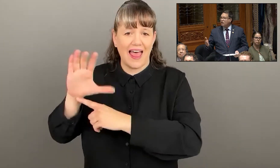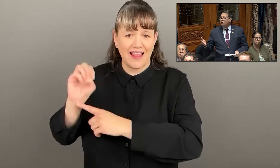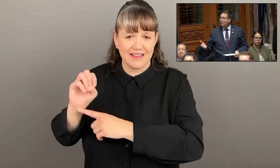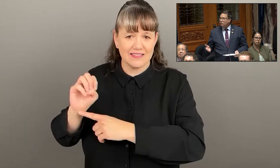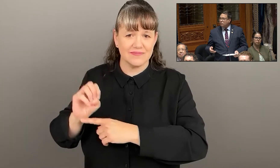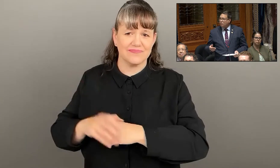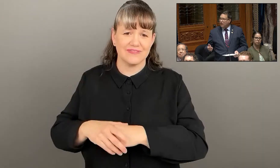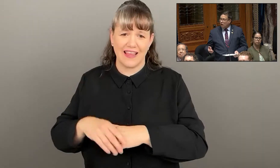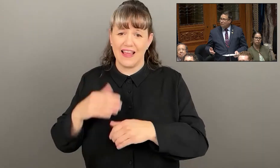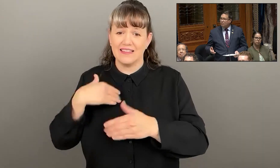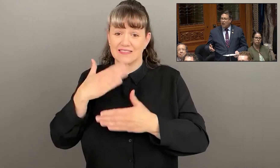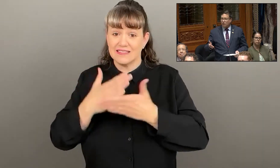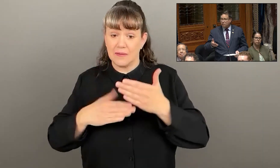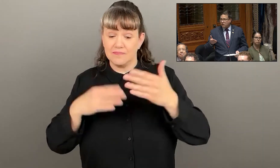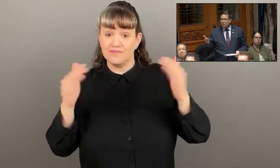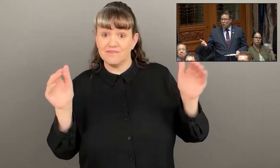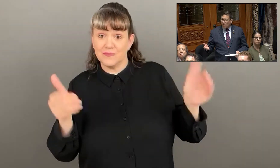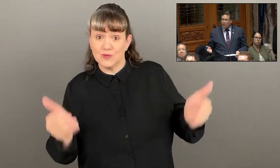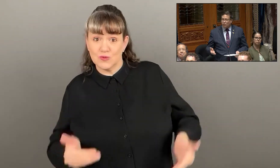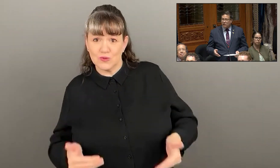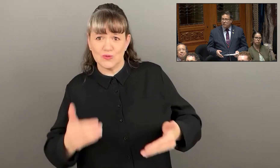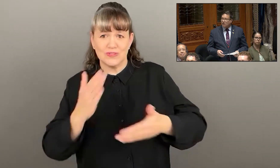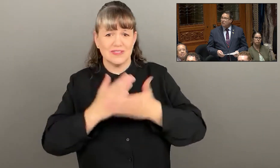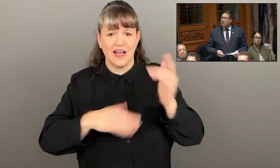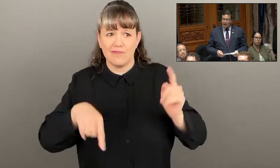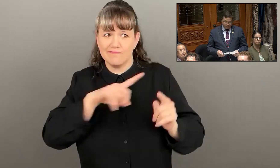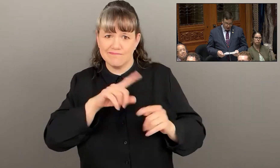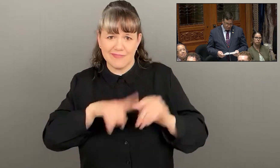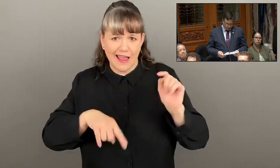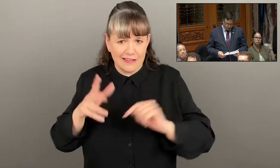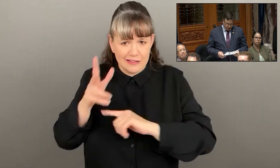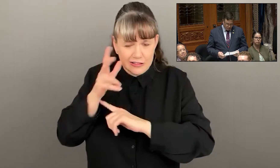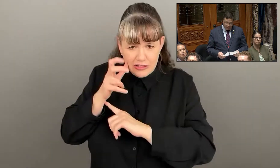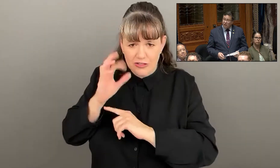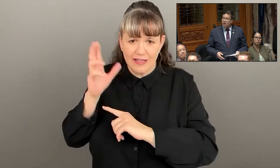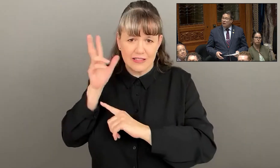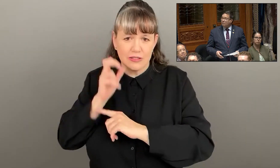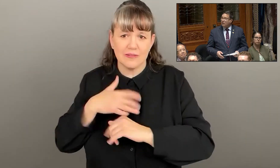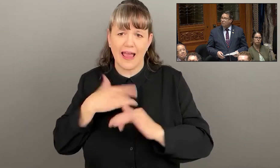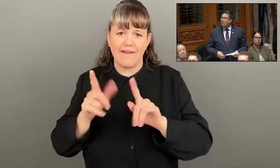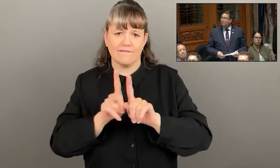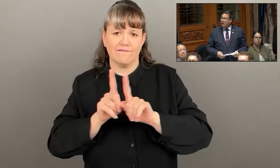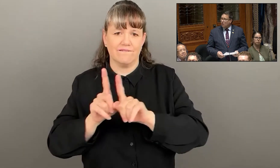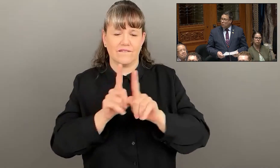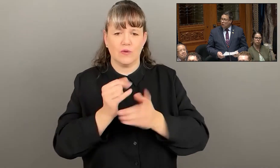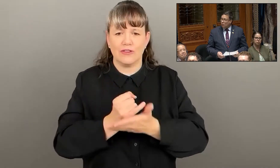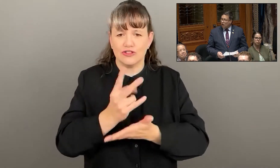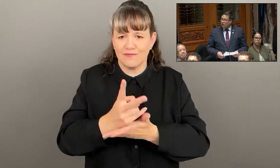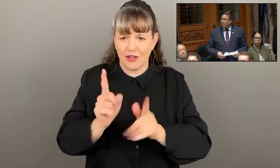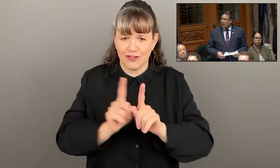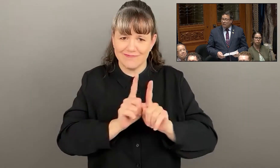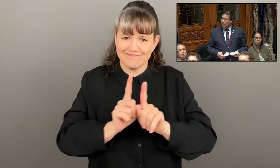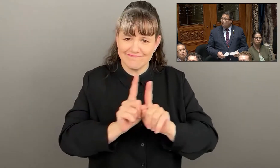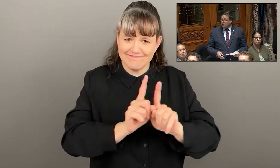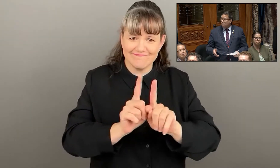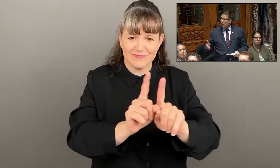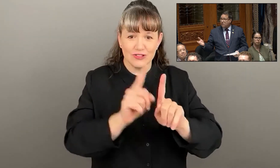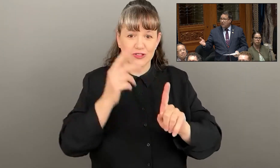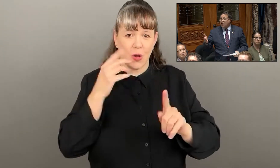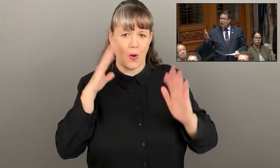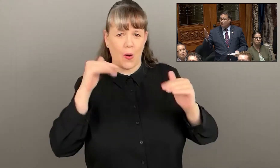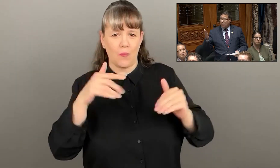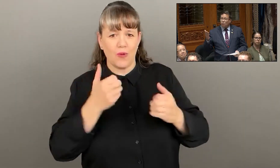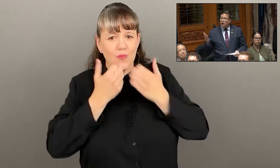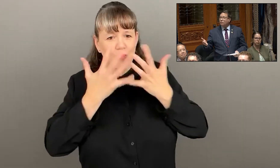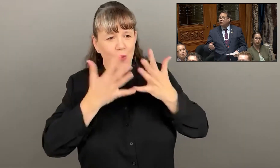are joined with interveners who would help them, and you will see them around the precinct. And I wish that you would give them a very warm welcome, and I would advise